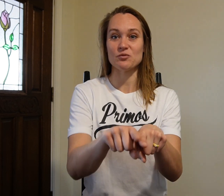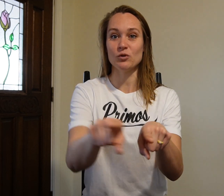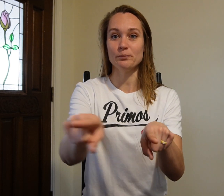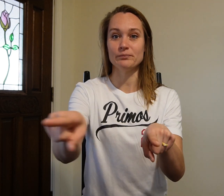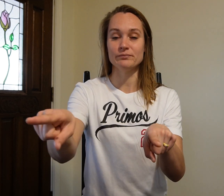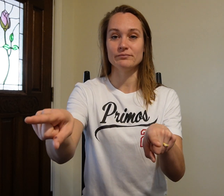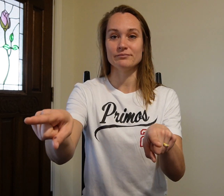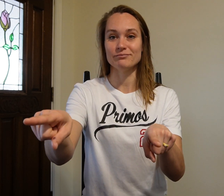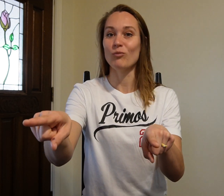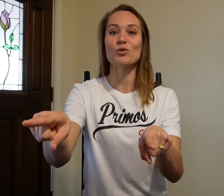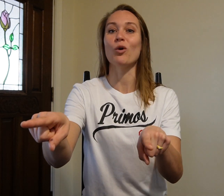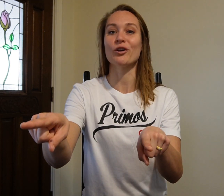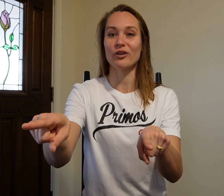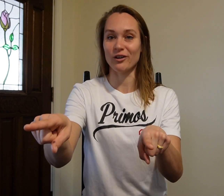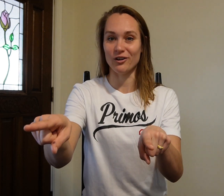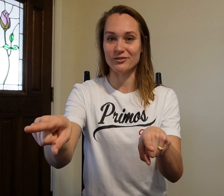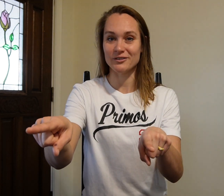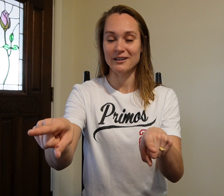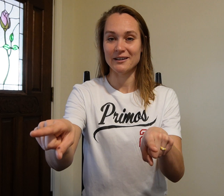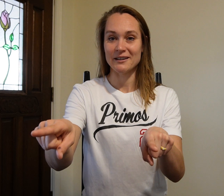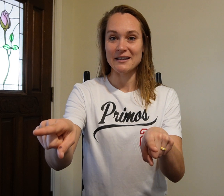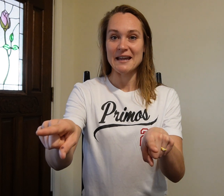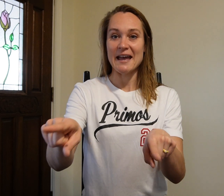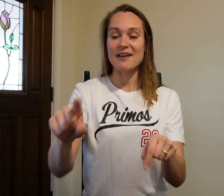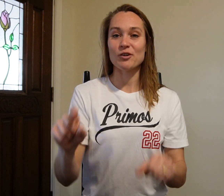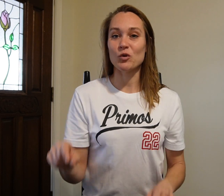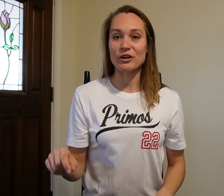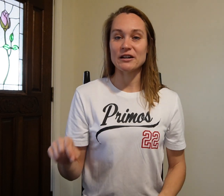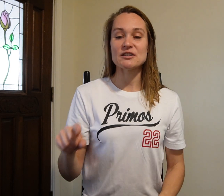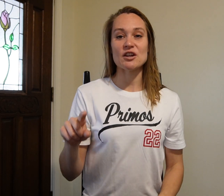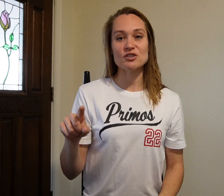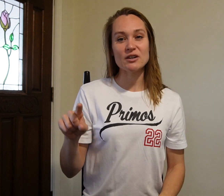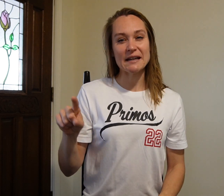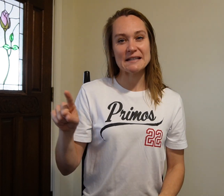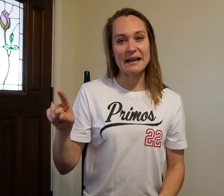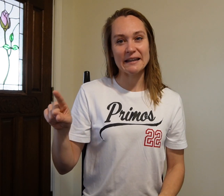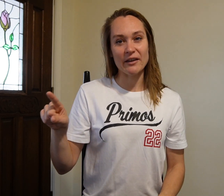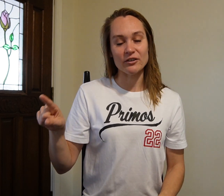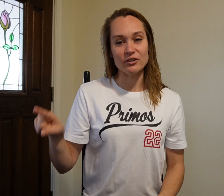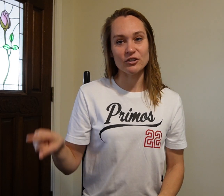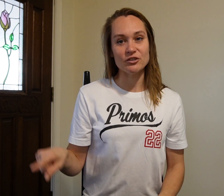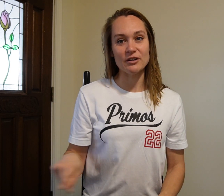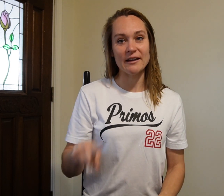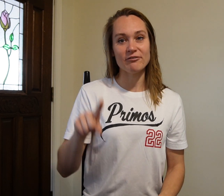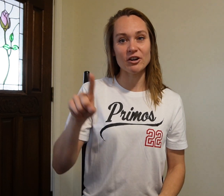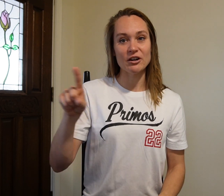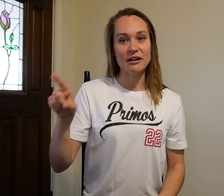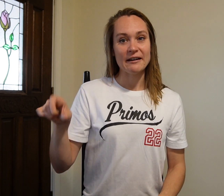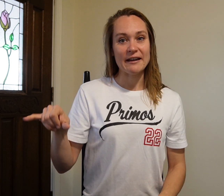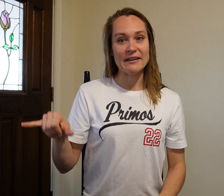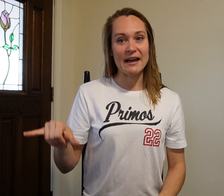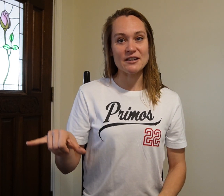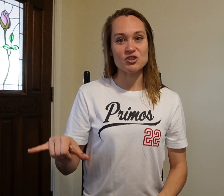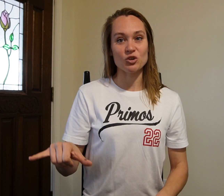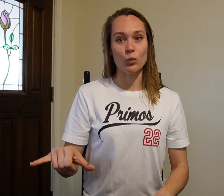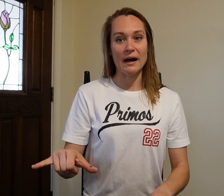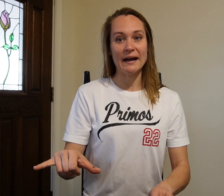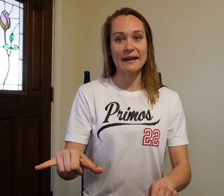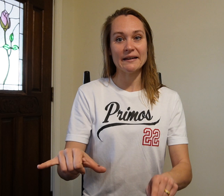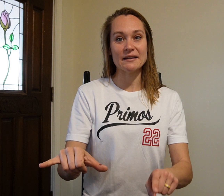whoop, it's wandering off. Ever wandering. So those two kind of tie together. You could ever, and then as your Y hand comes